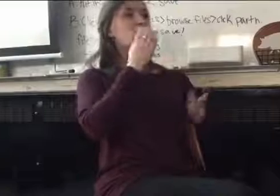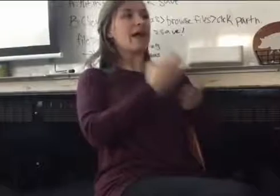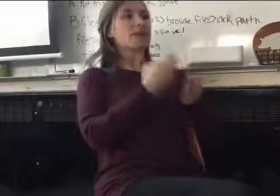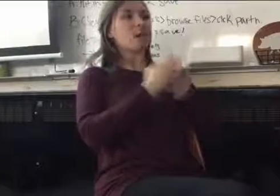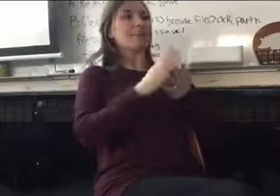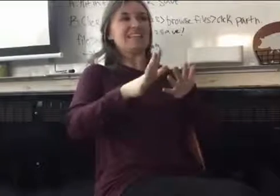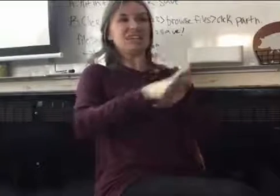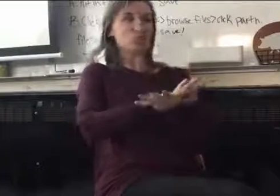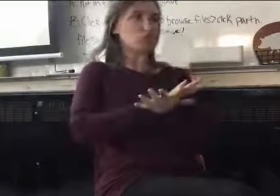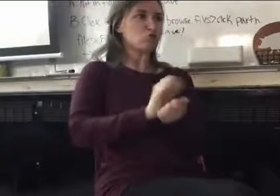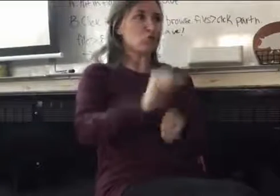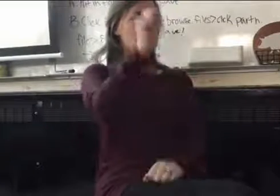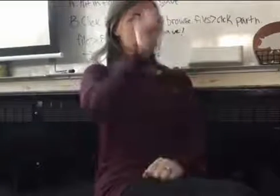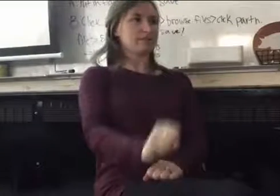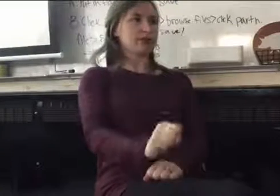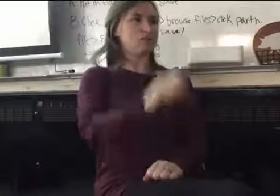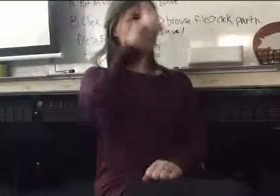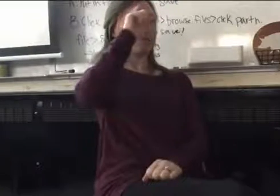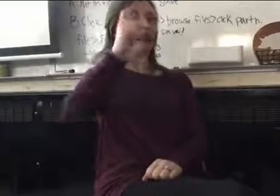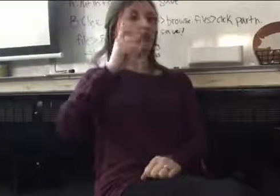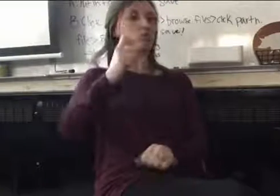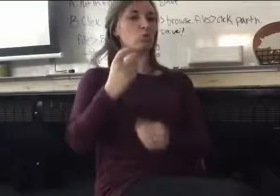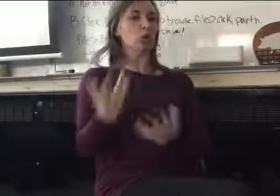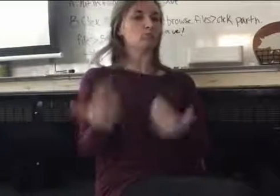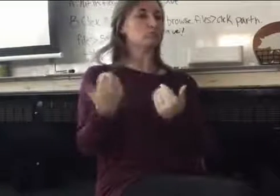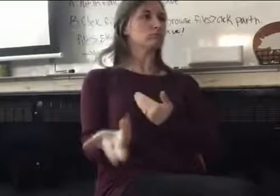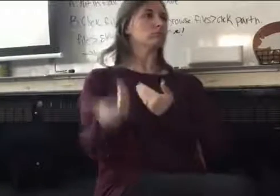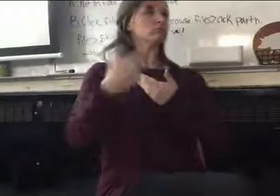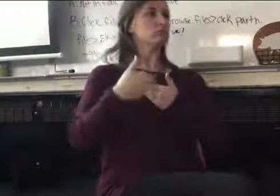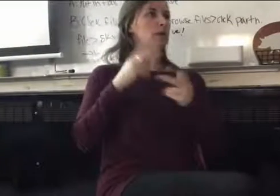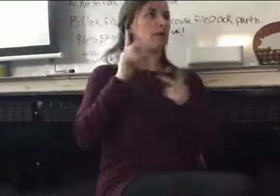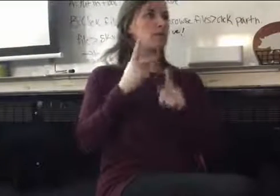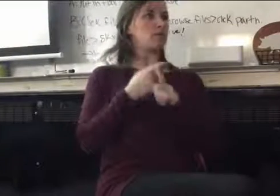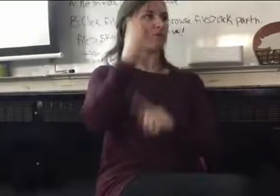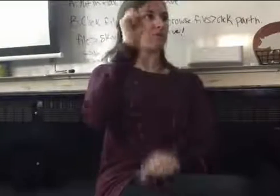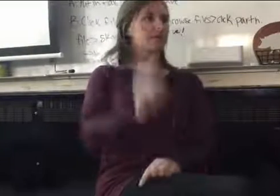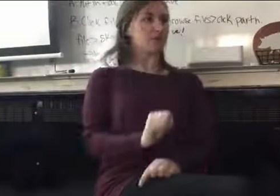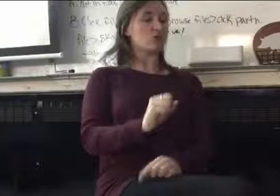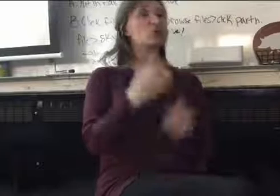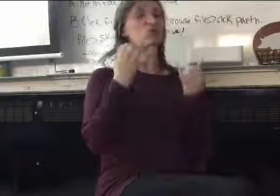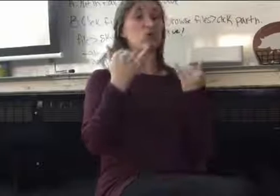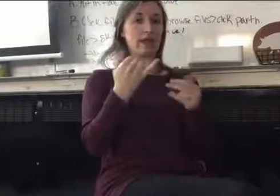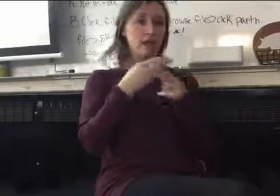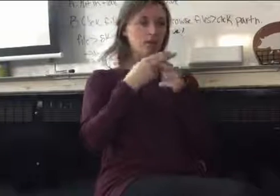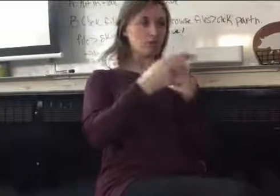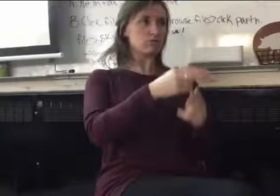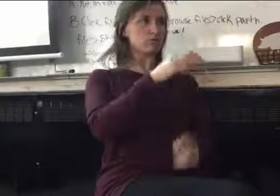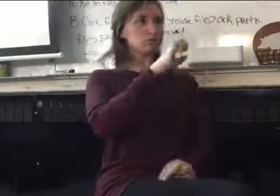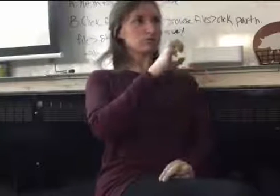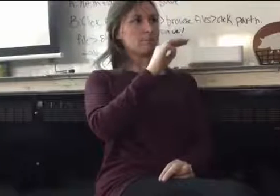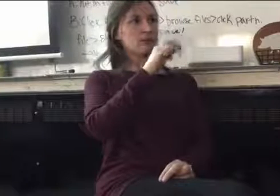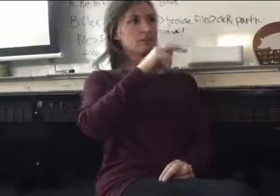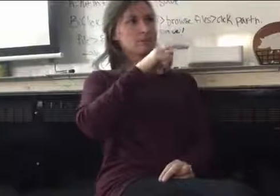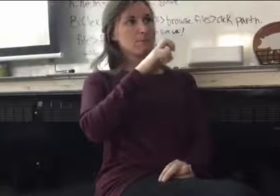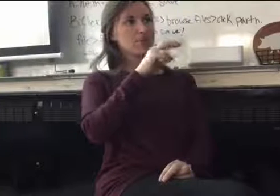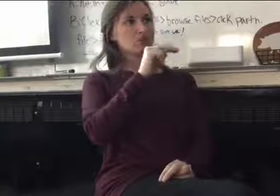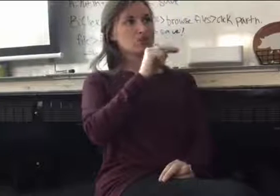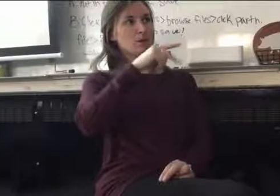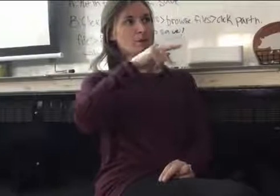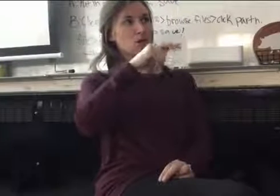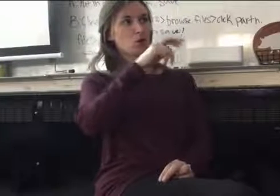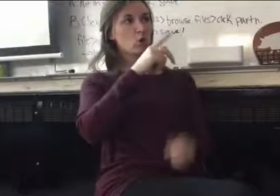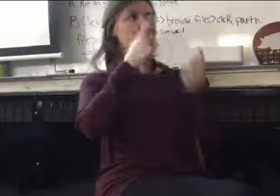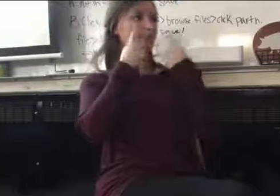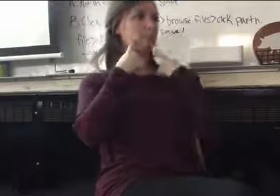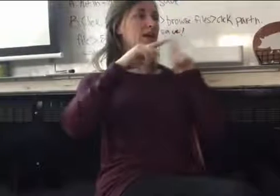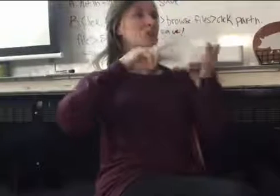south. So what he's going to issue is what is known as the Emancipation Proclamation. Emancipation Proclamation frees all the slaves in the south